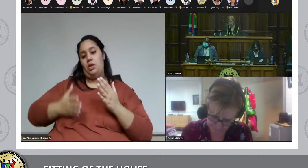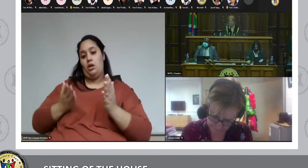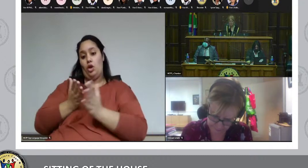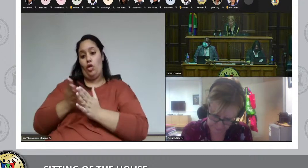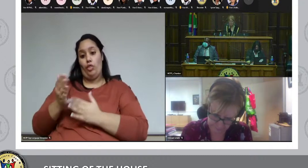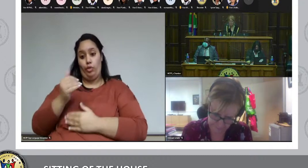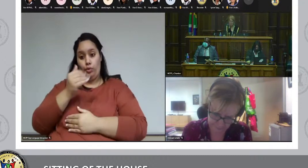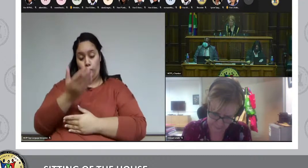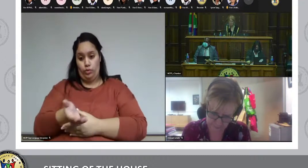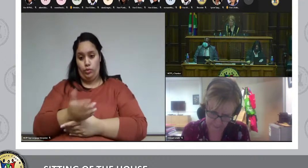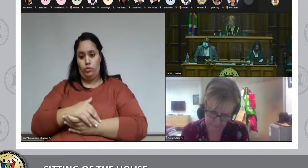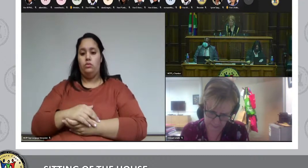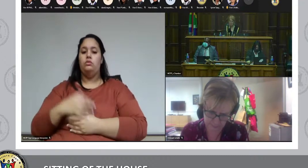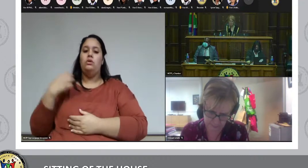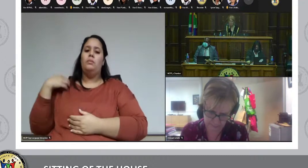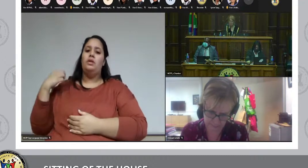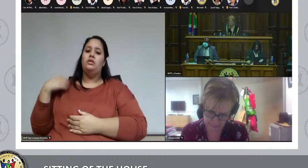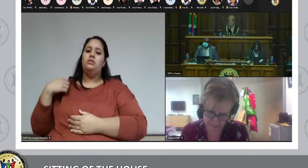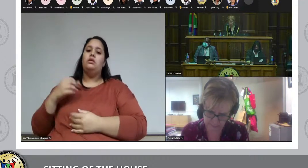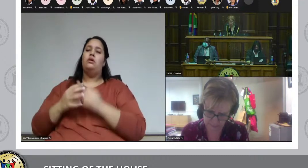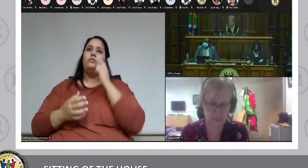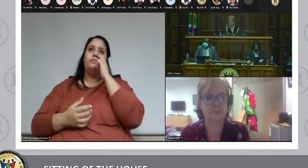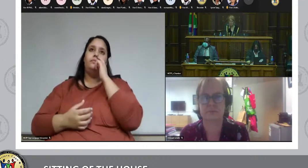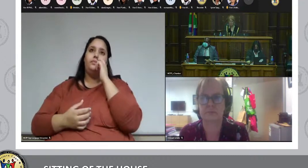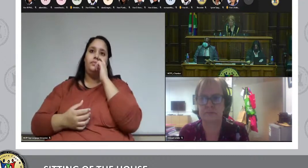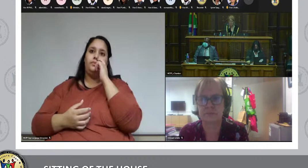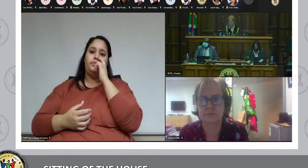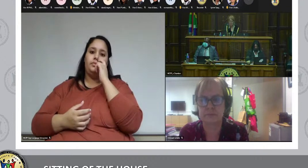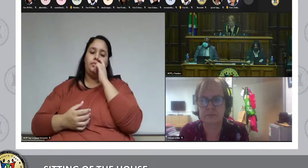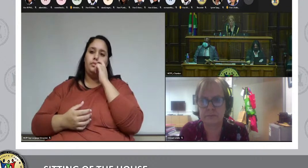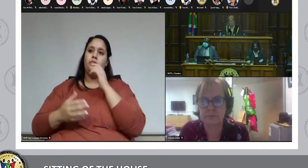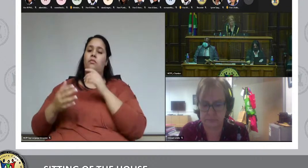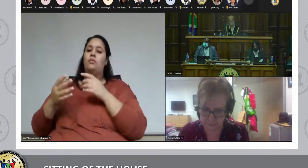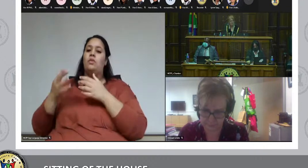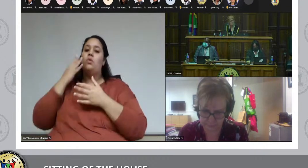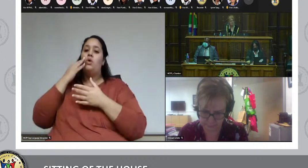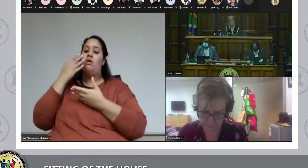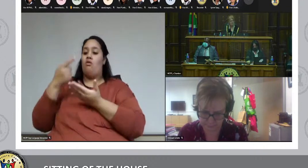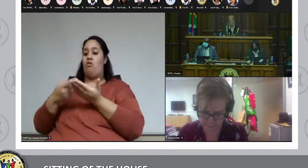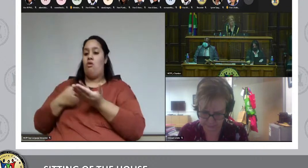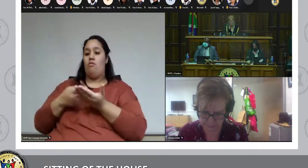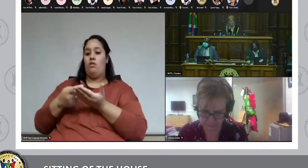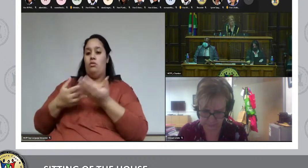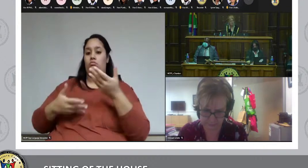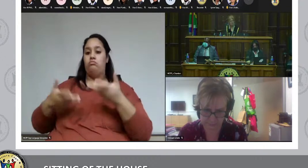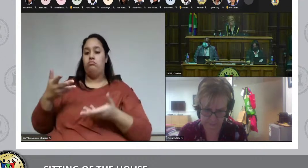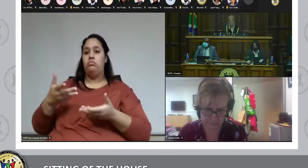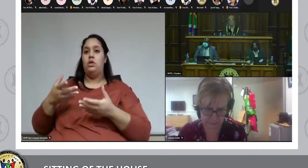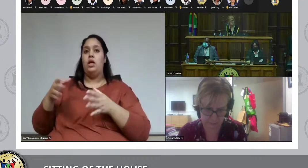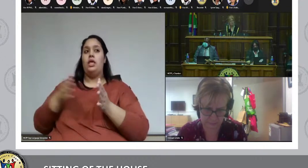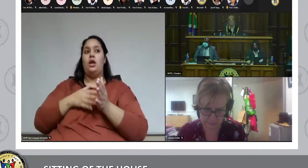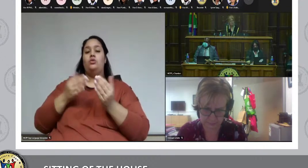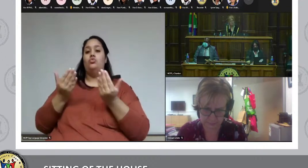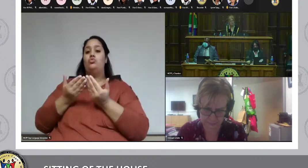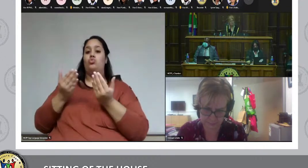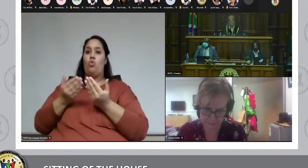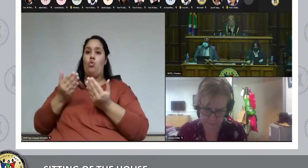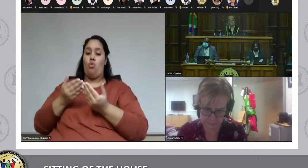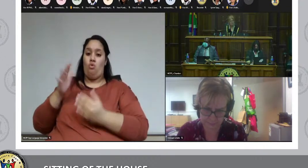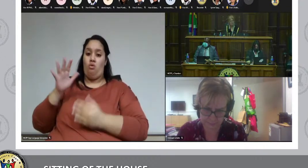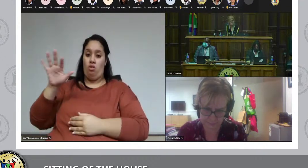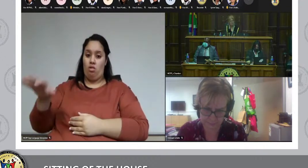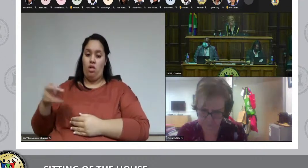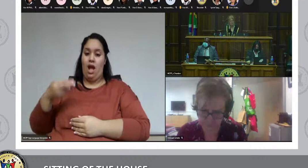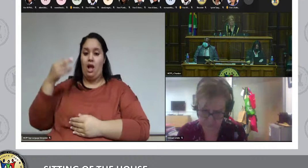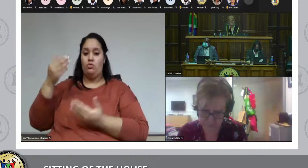you. Minister, in protest against the conversation of Graawater School, where an